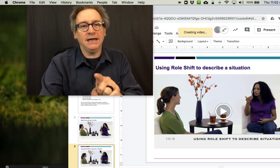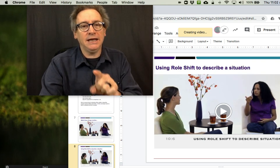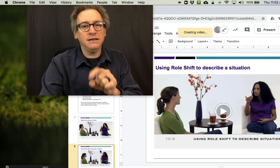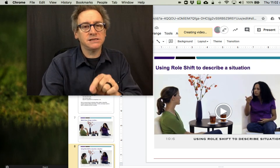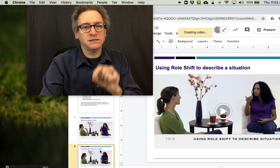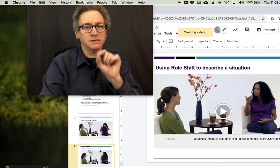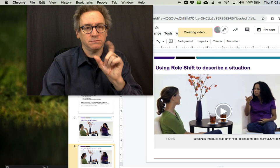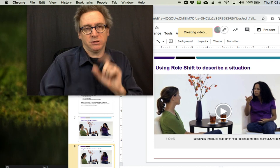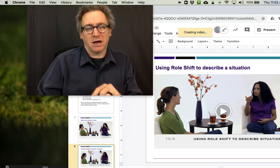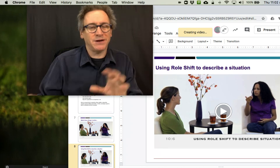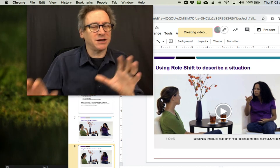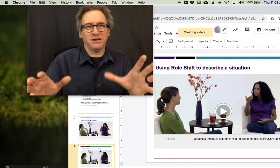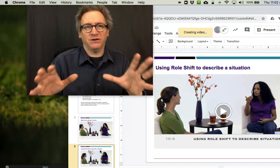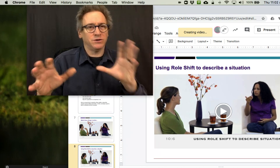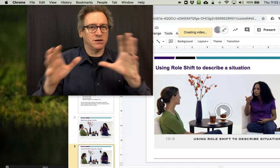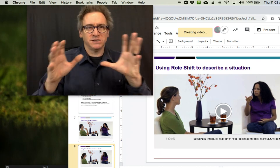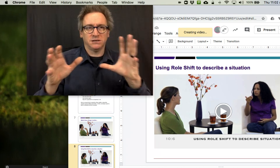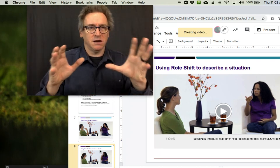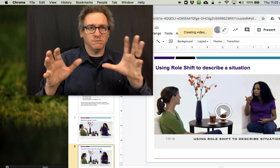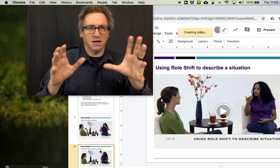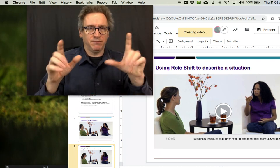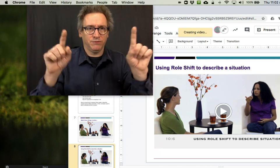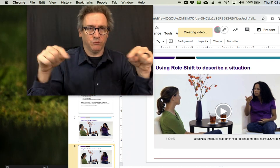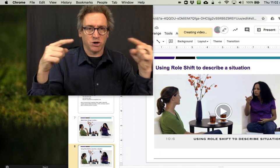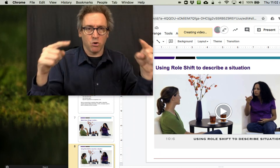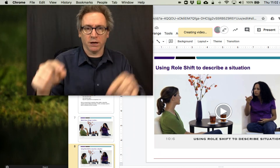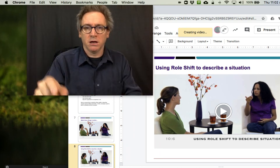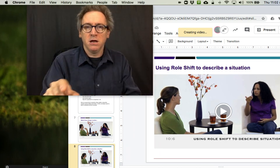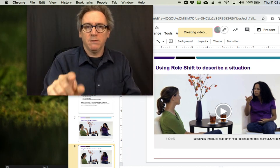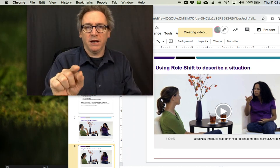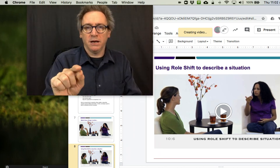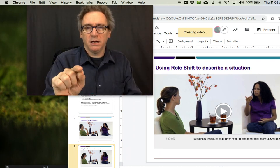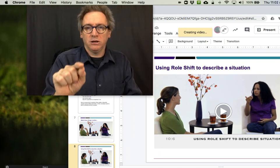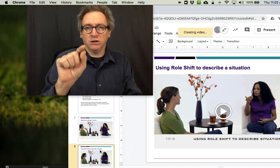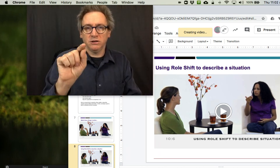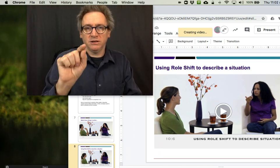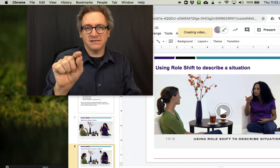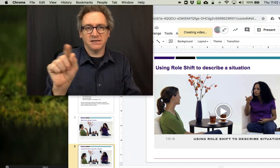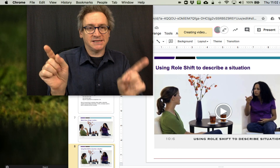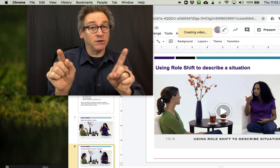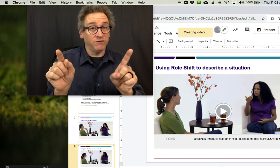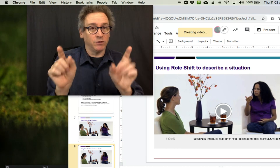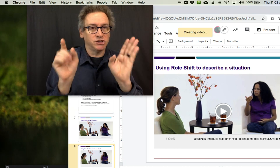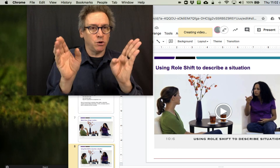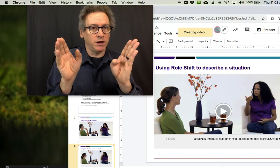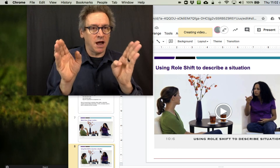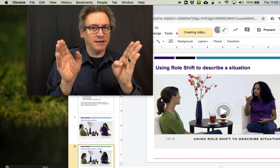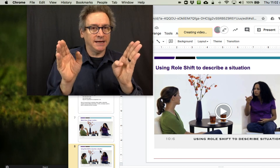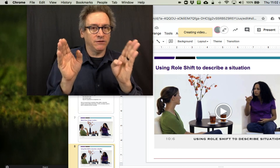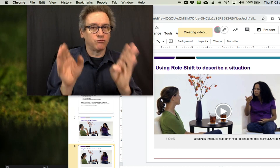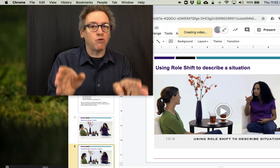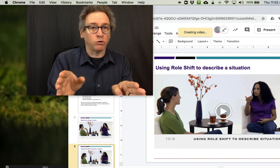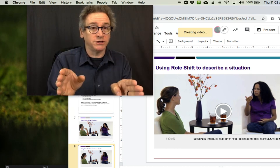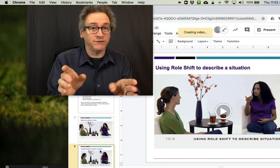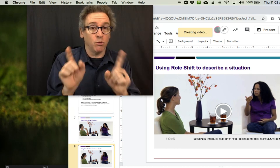And in this, I'm not going to play the video because it always gums up the recording, but this is a second video